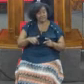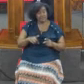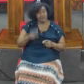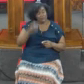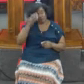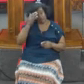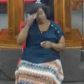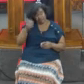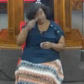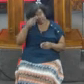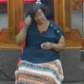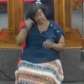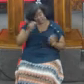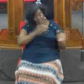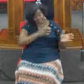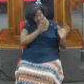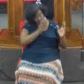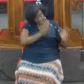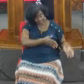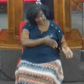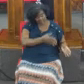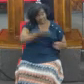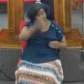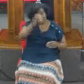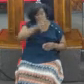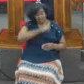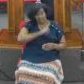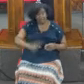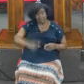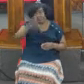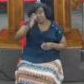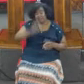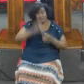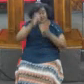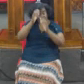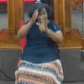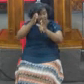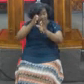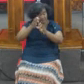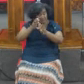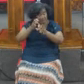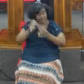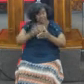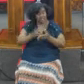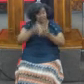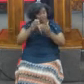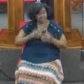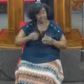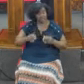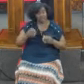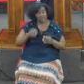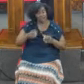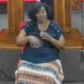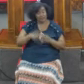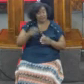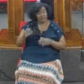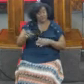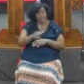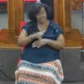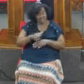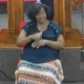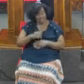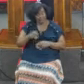they forsook the Lord God of their fathers, which brought them forth out of the land of Egypt. We've been